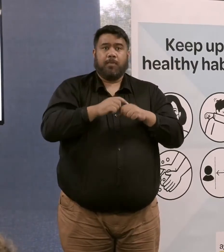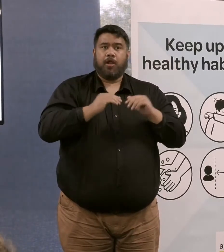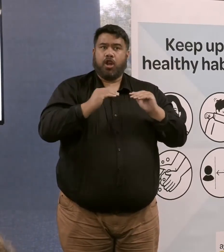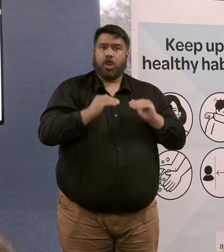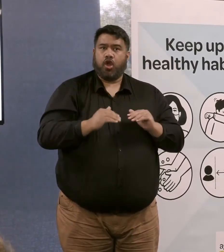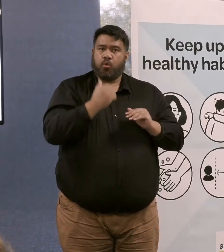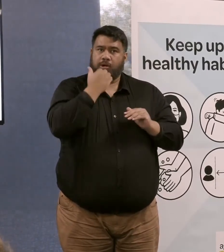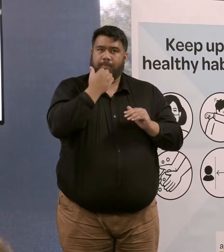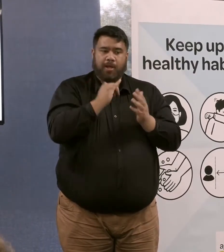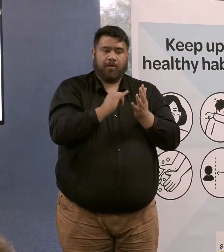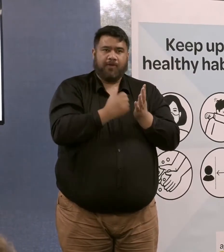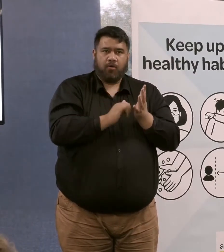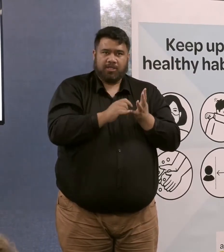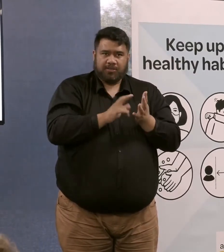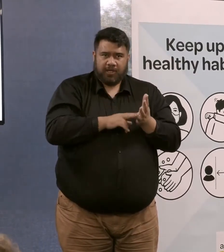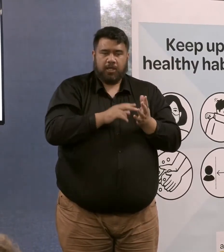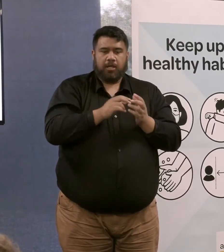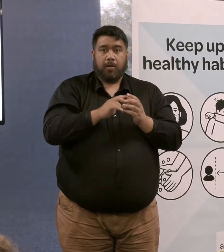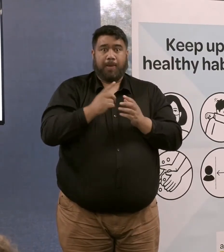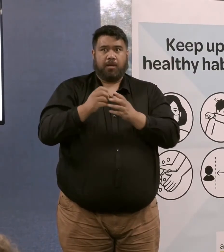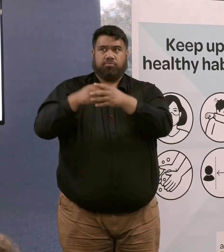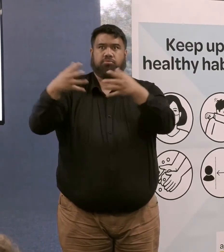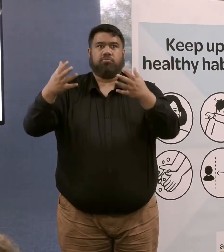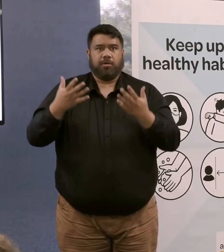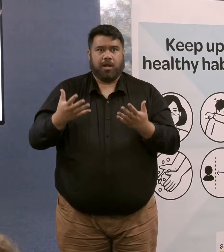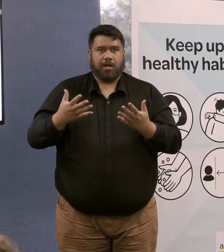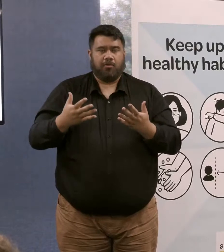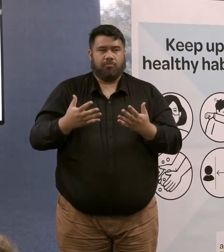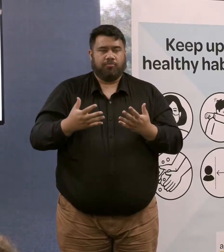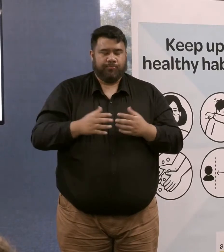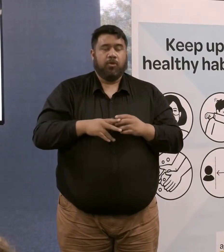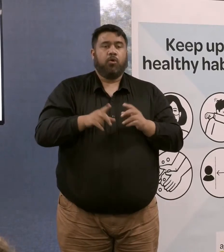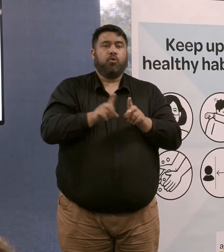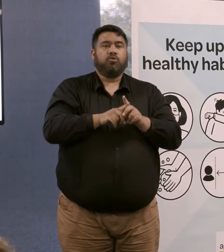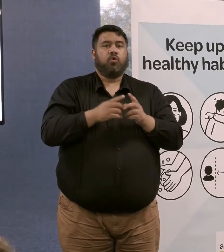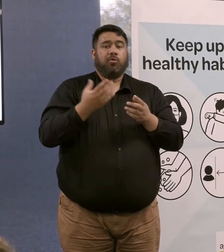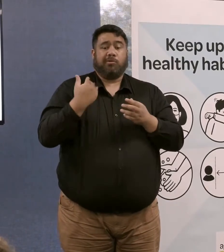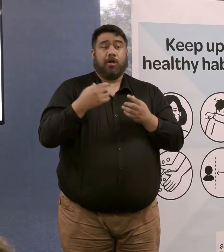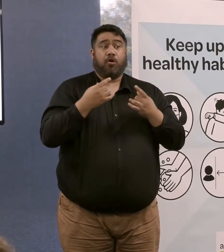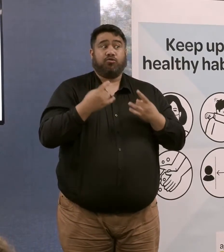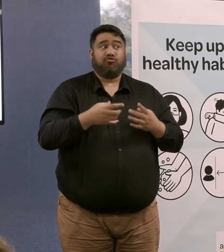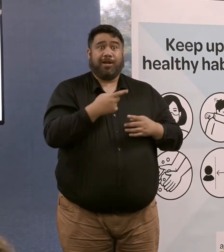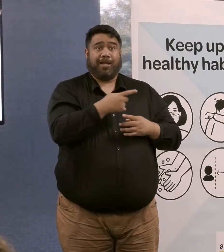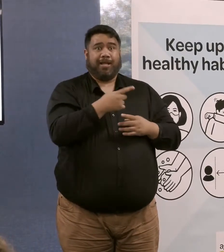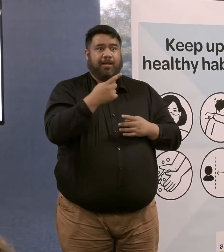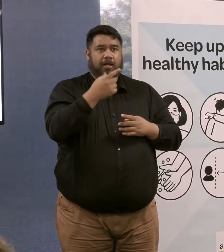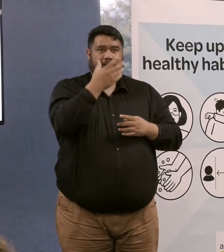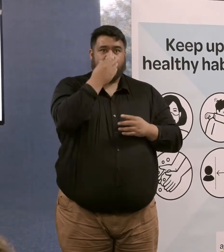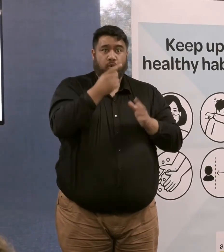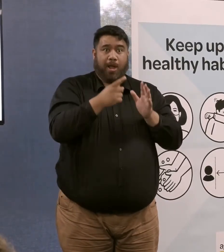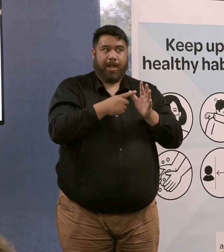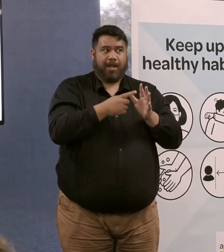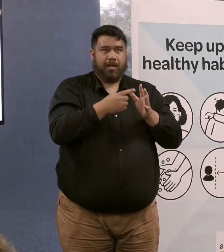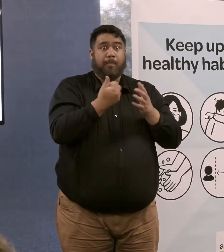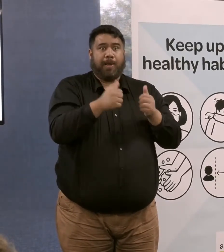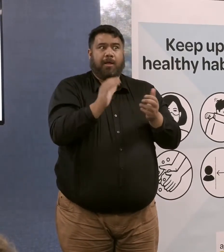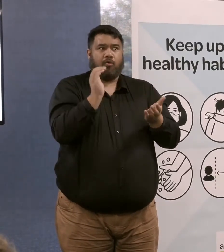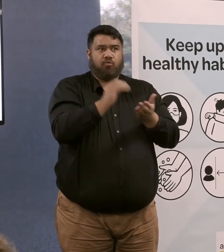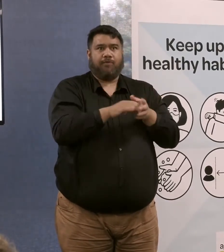surge again now. And recently, Australia is finding some influenza A especially. The good news